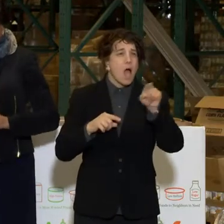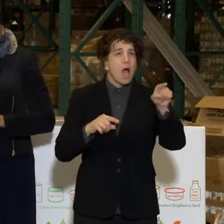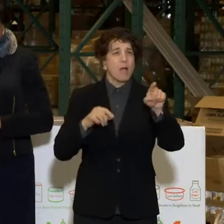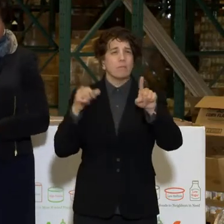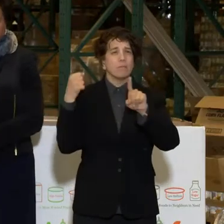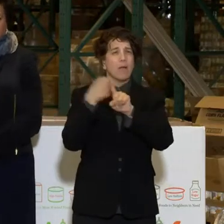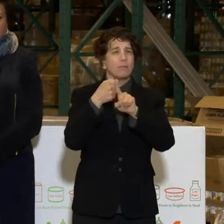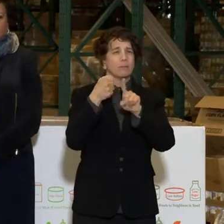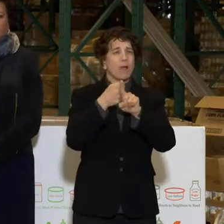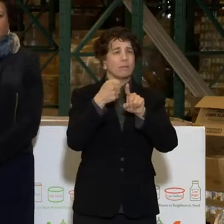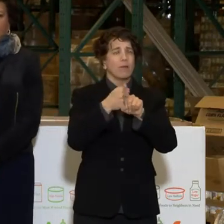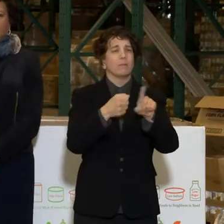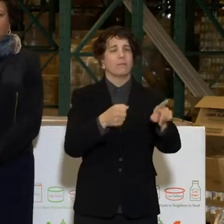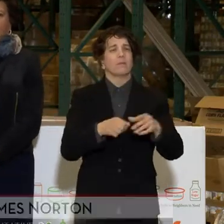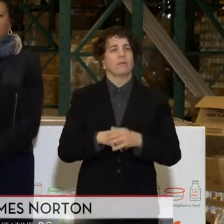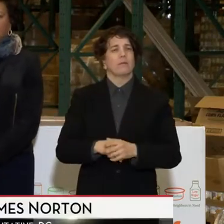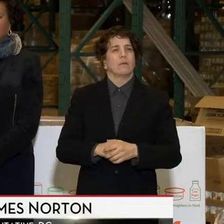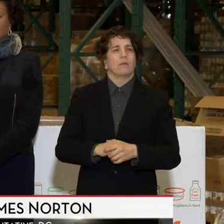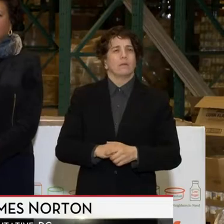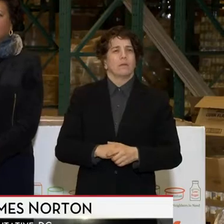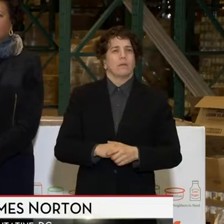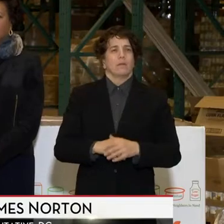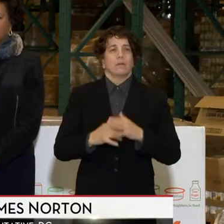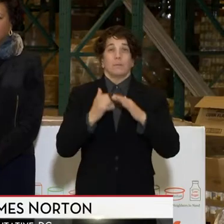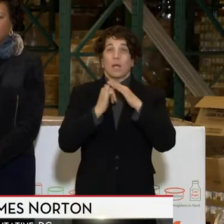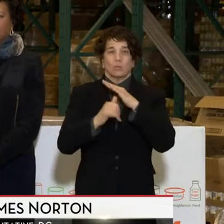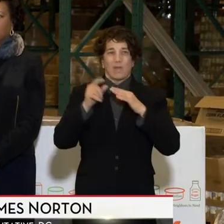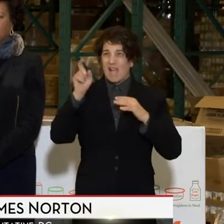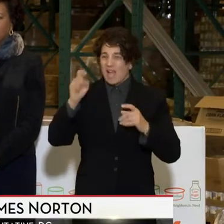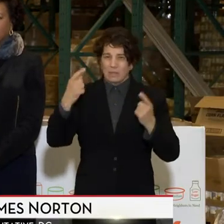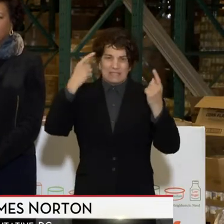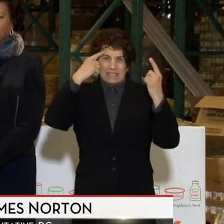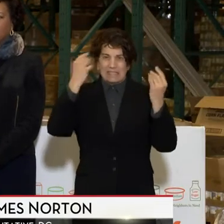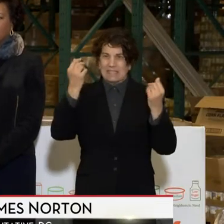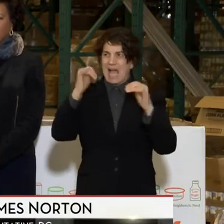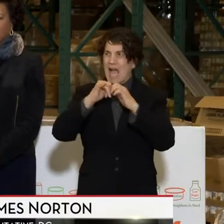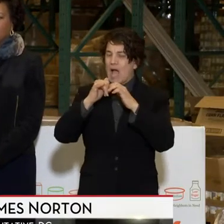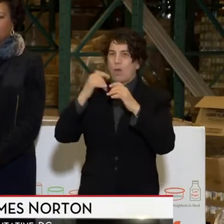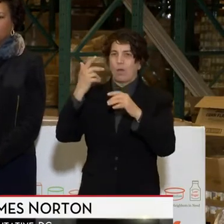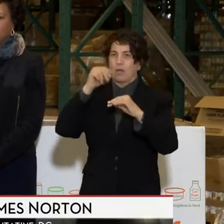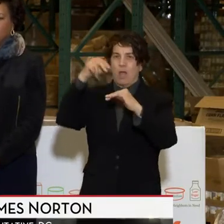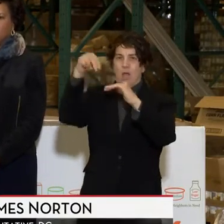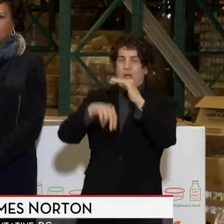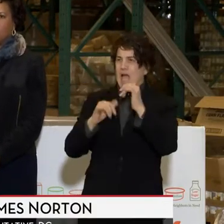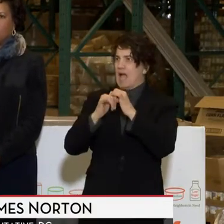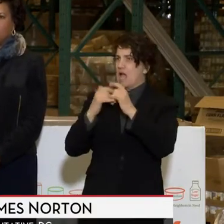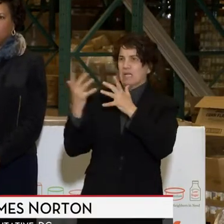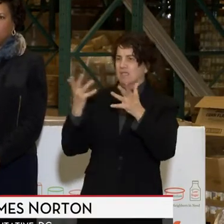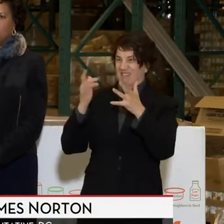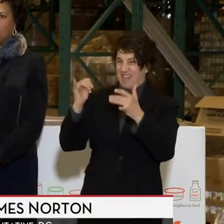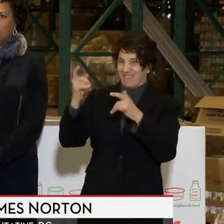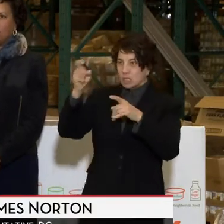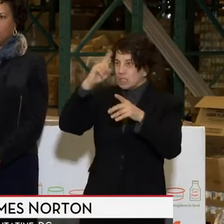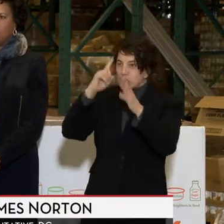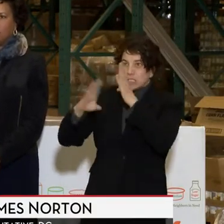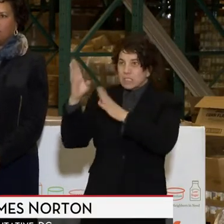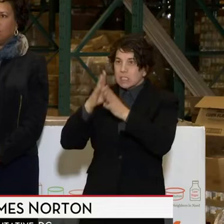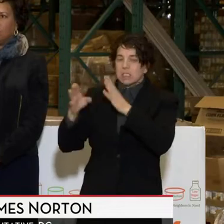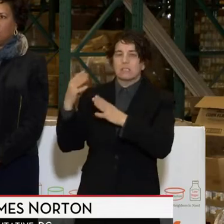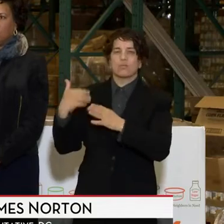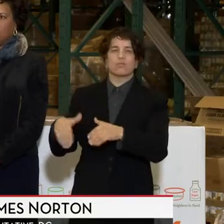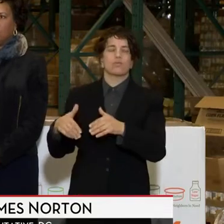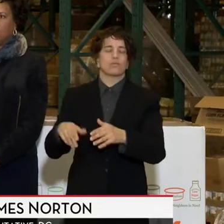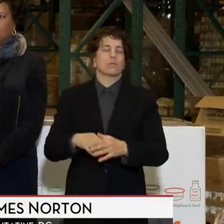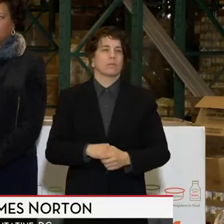I'm particularly worried now about the disposable income that's not being spent in the District of Columbia, and how it affects our